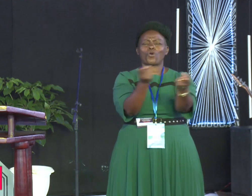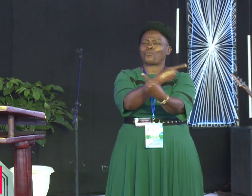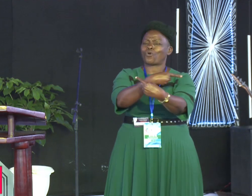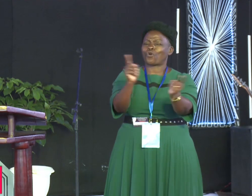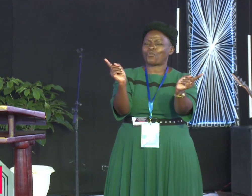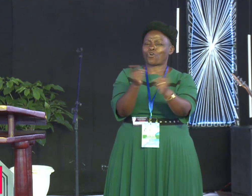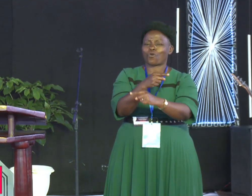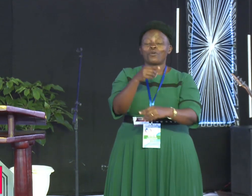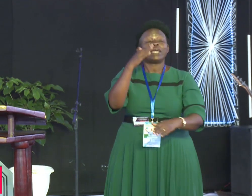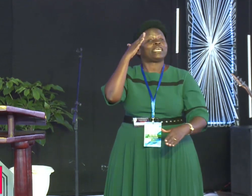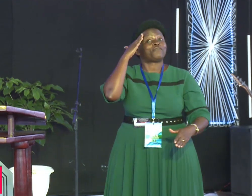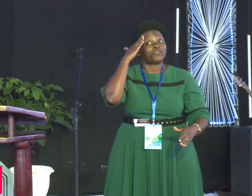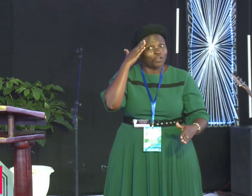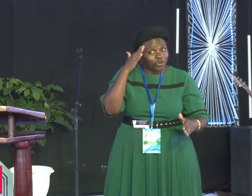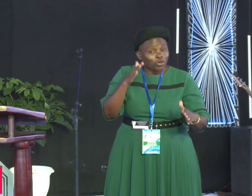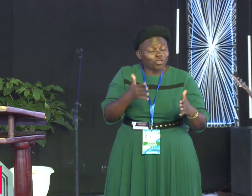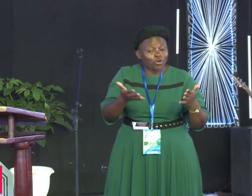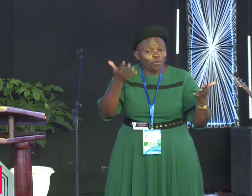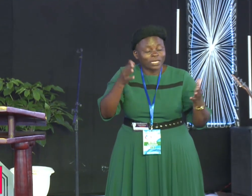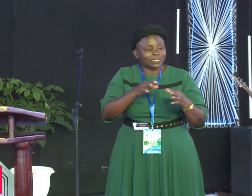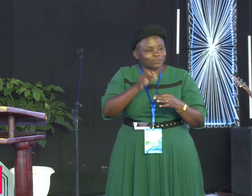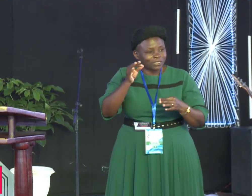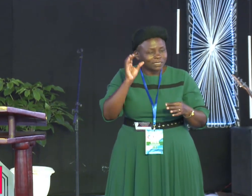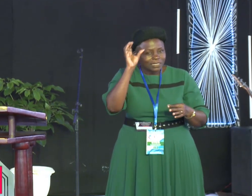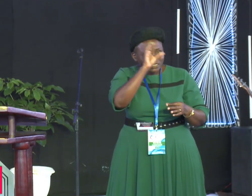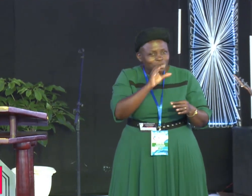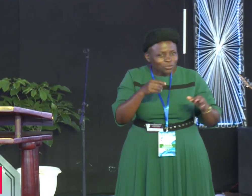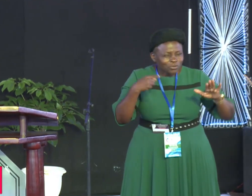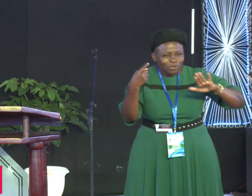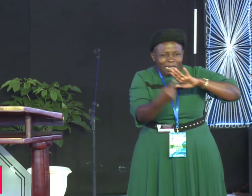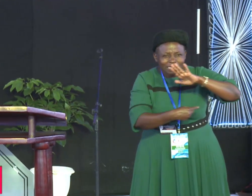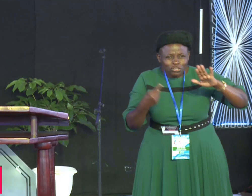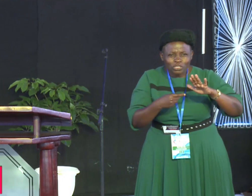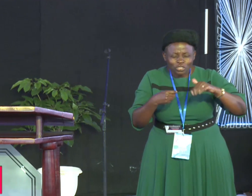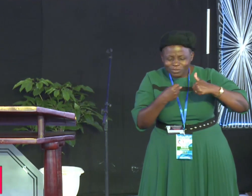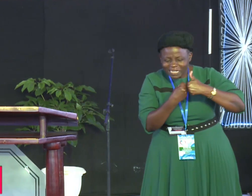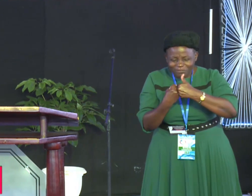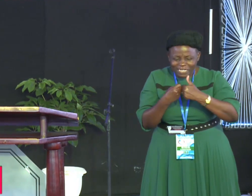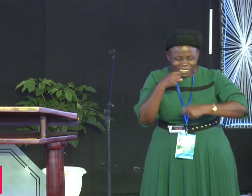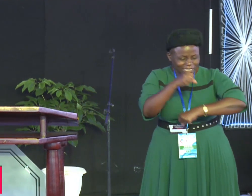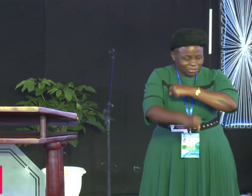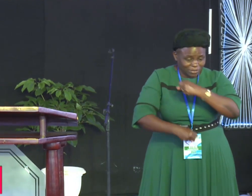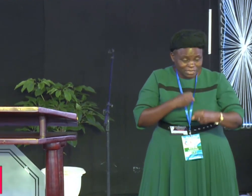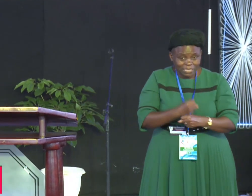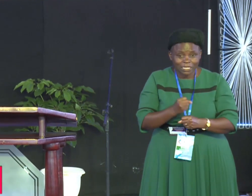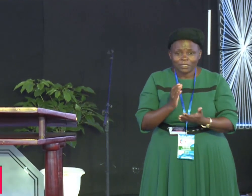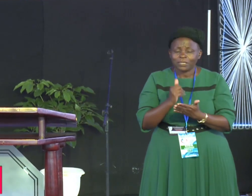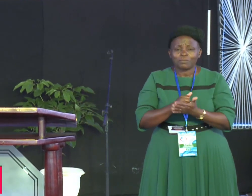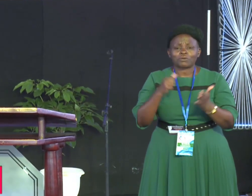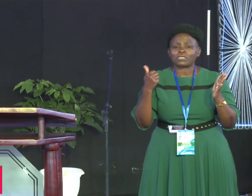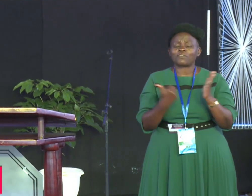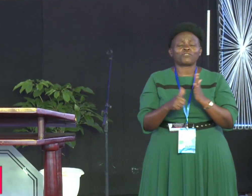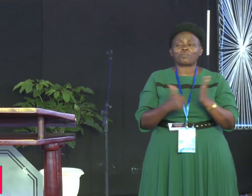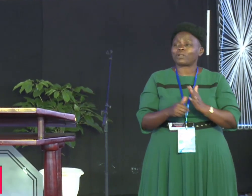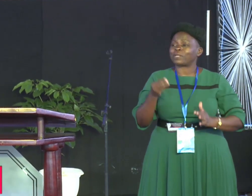show you. If you don't know your weight in the spirit, examine the situations that have come unto you.